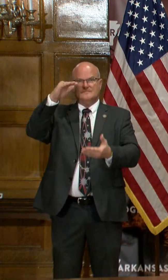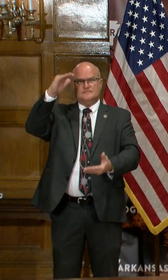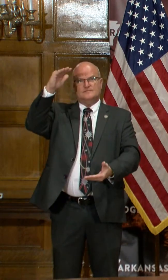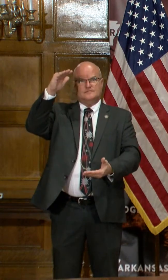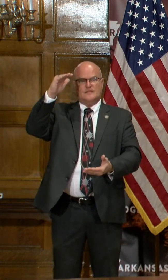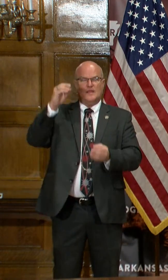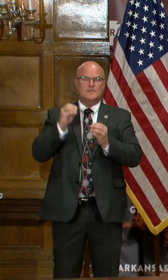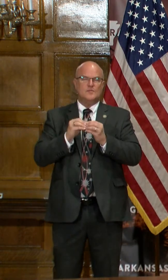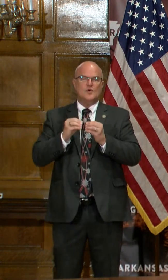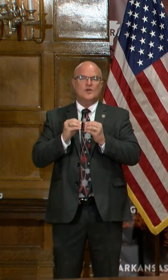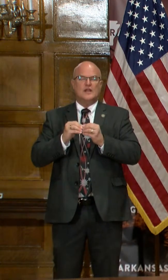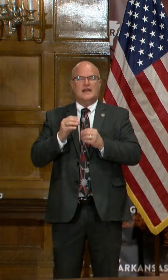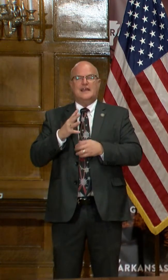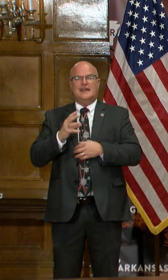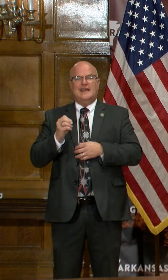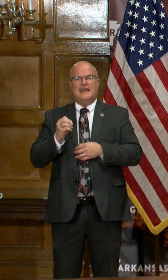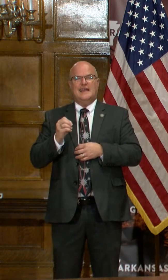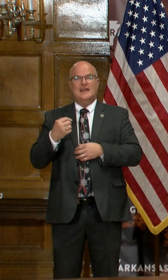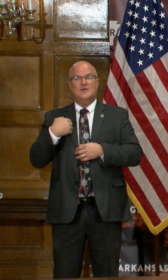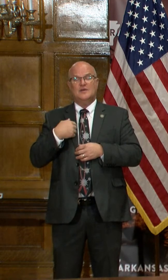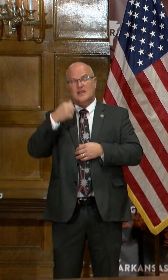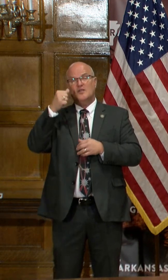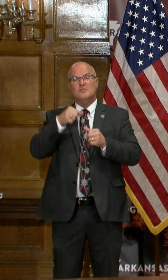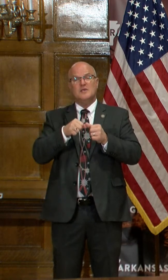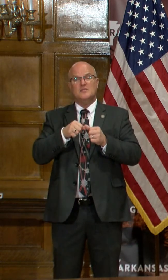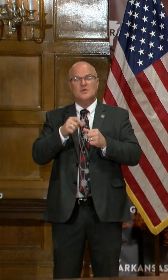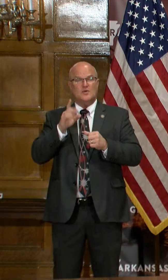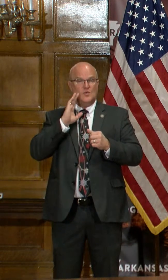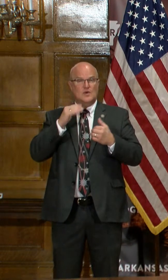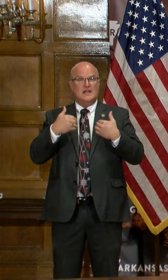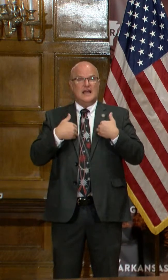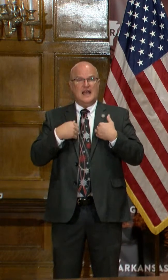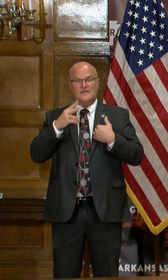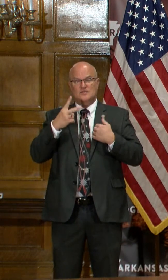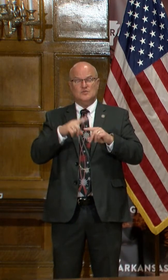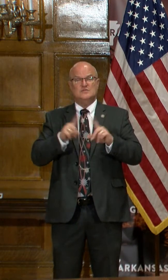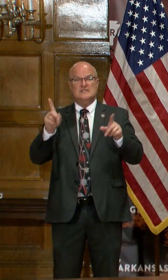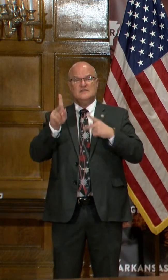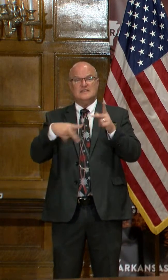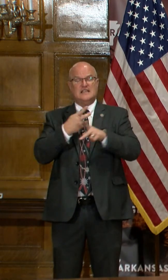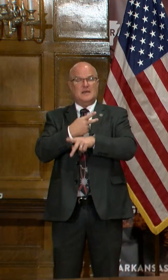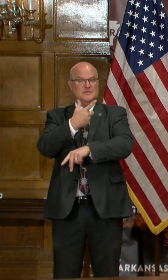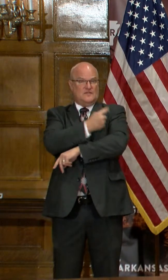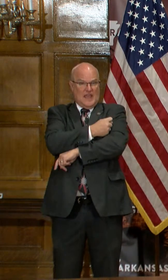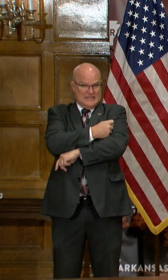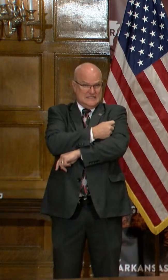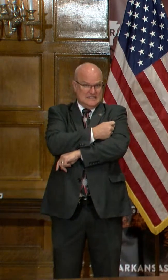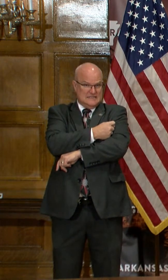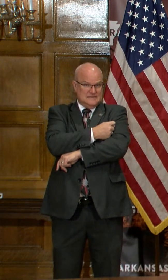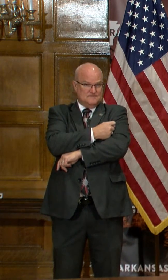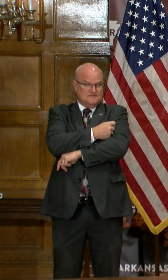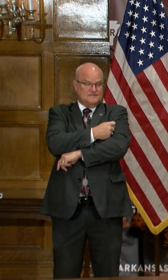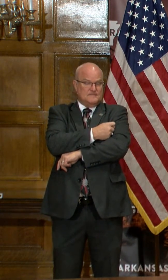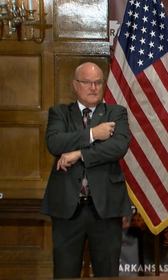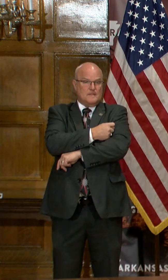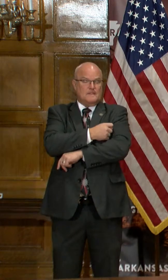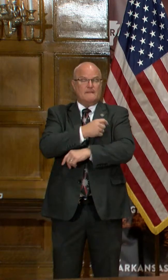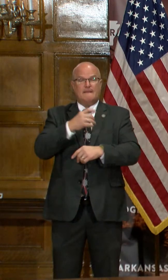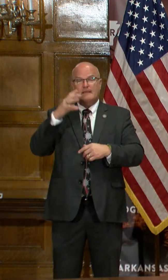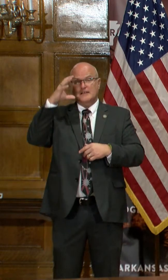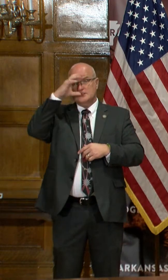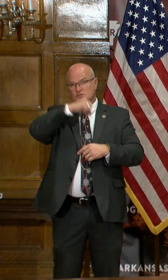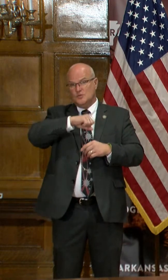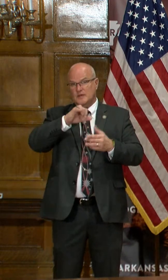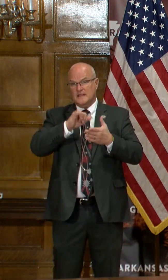back up. And we got to remember that you're going to have two different types of vaccines at least. presuming